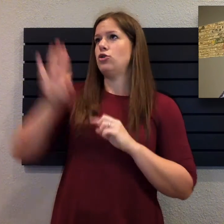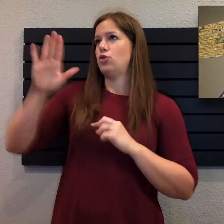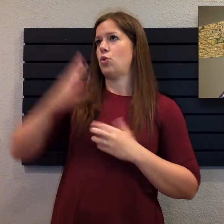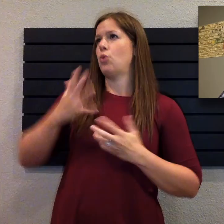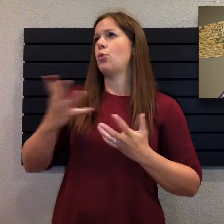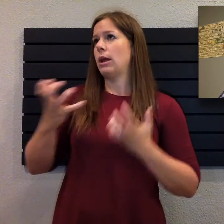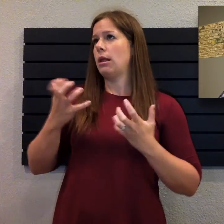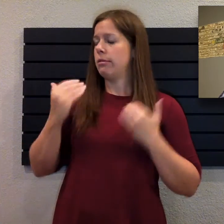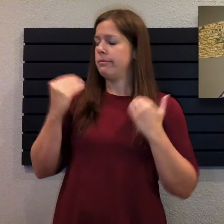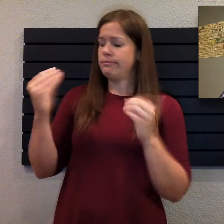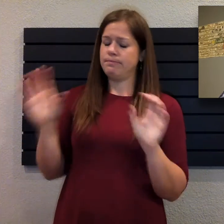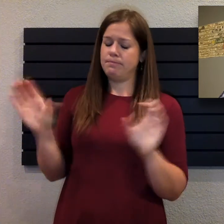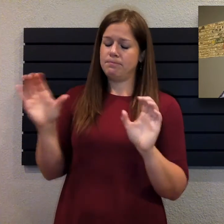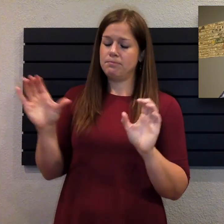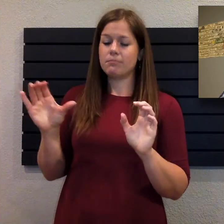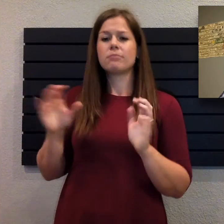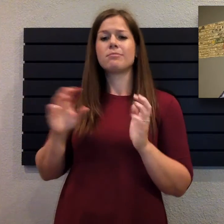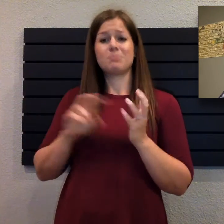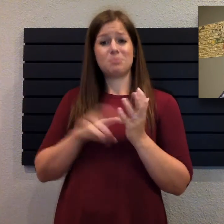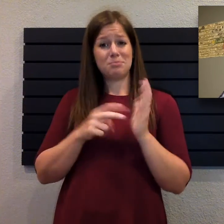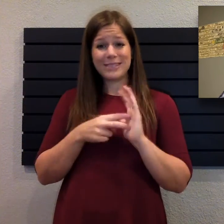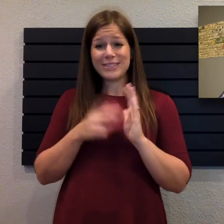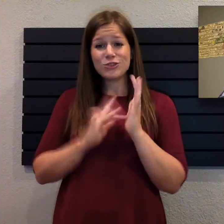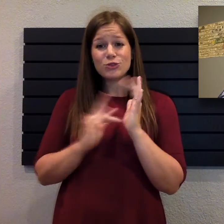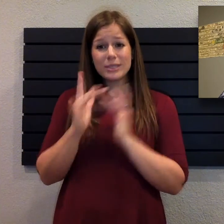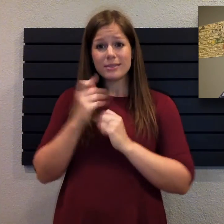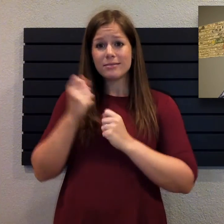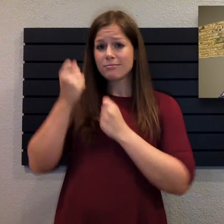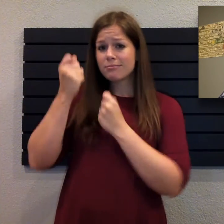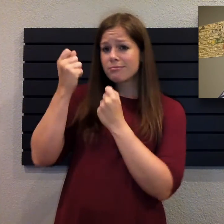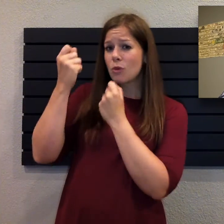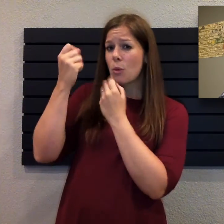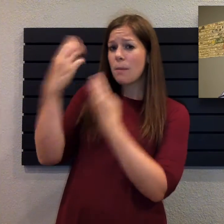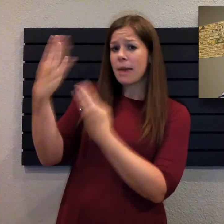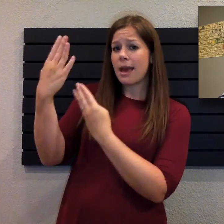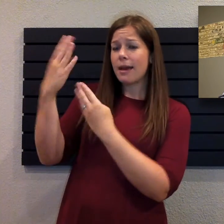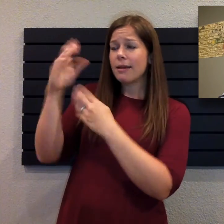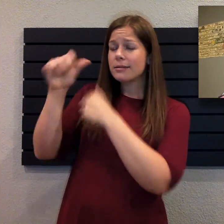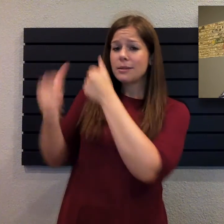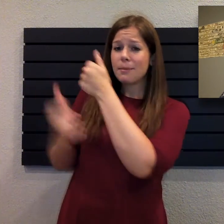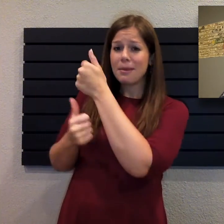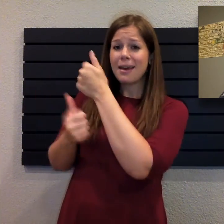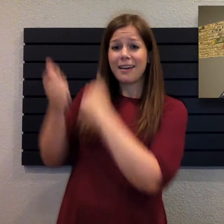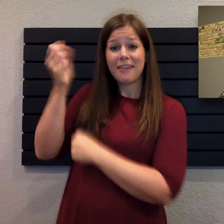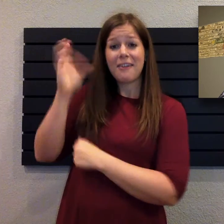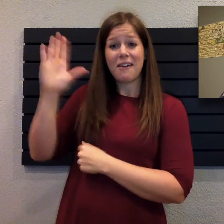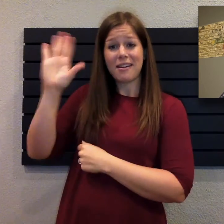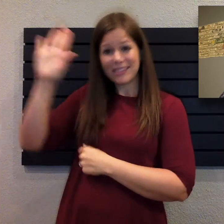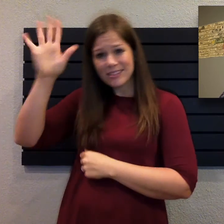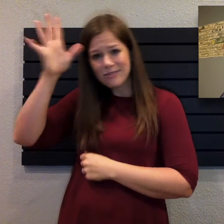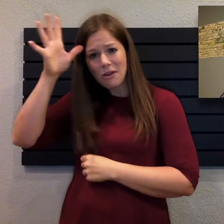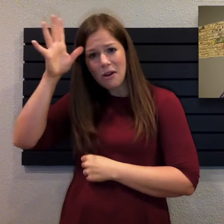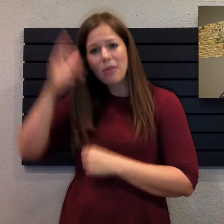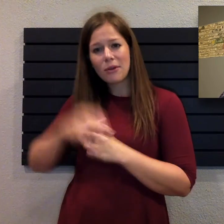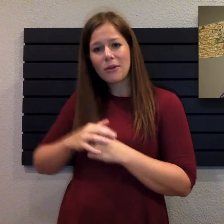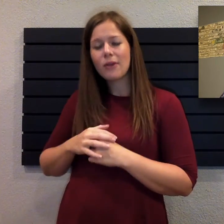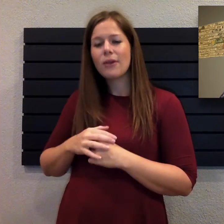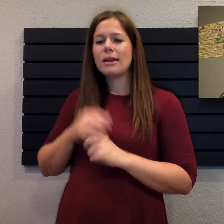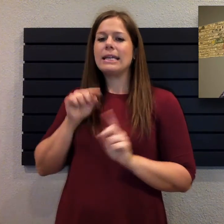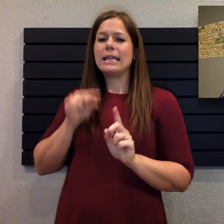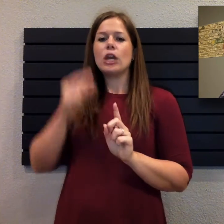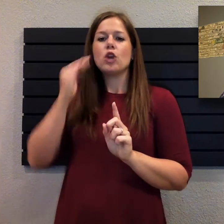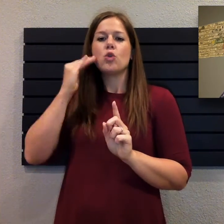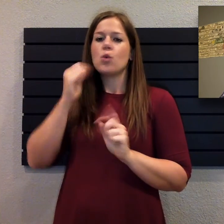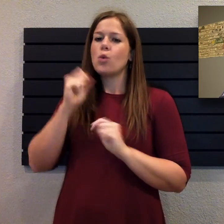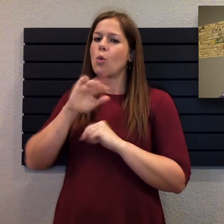prayer of submission to the will of his Father in heaven, because he knew that would bring God more honor. And he knew ultimately this was the